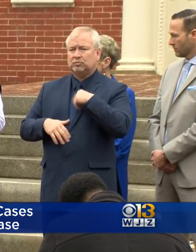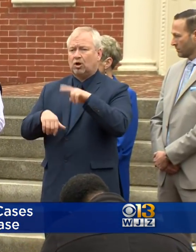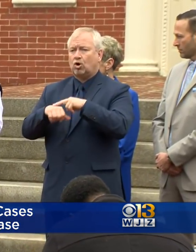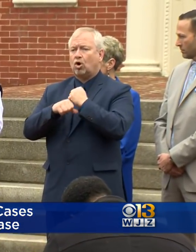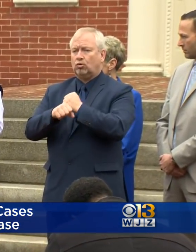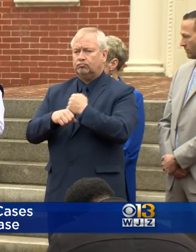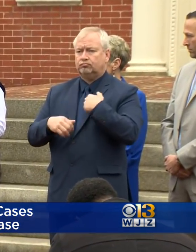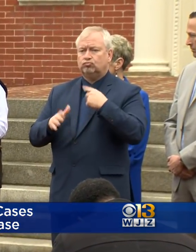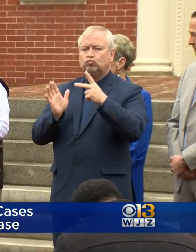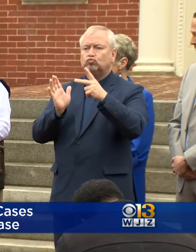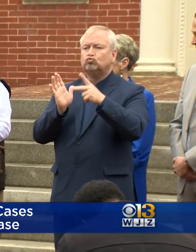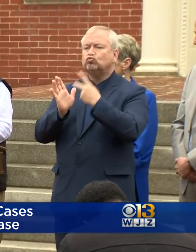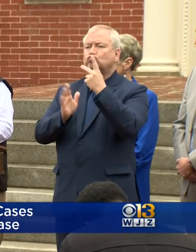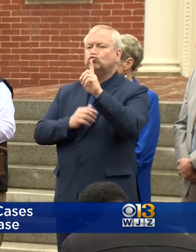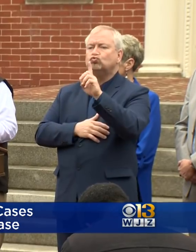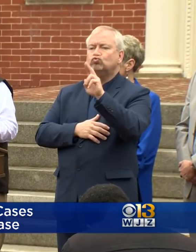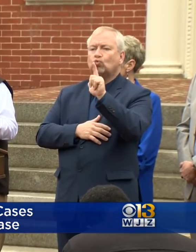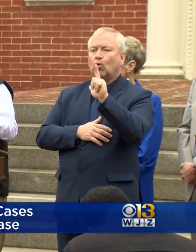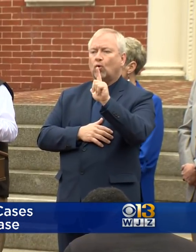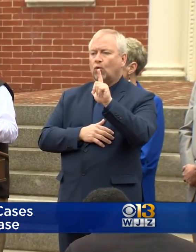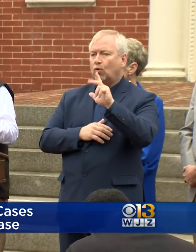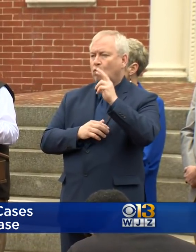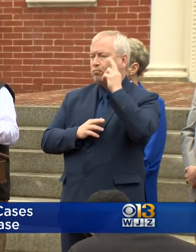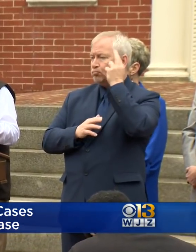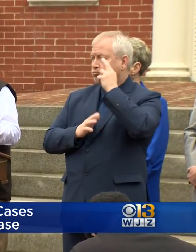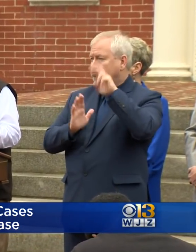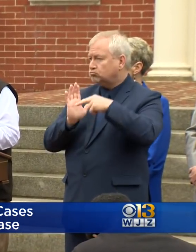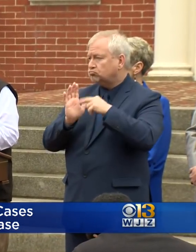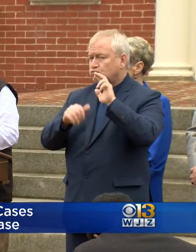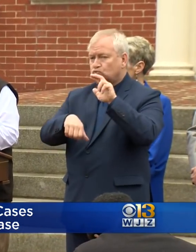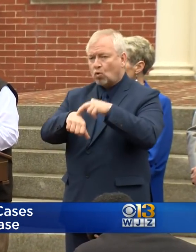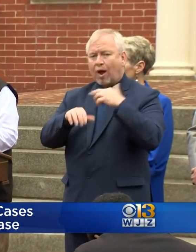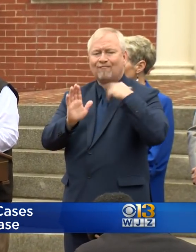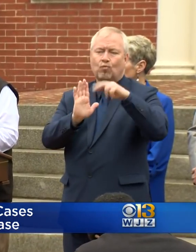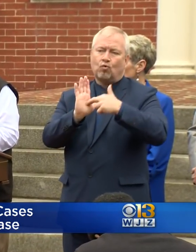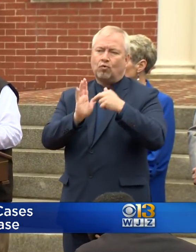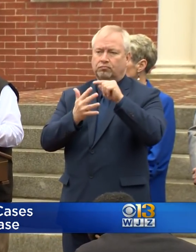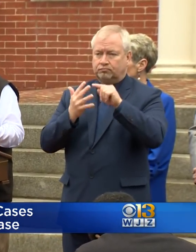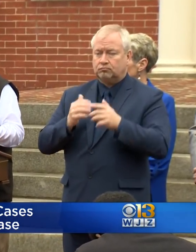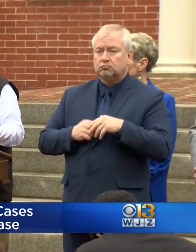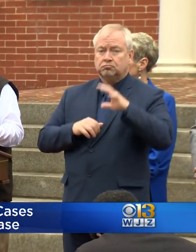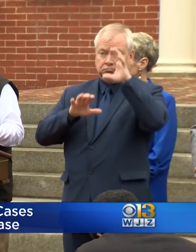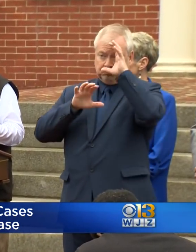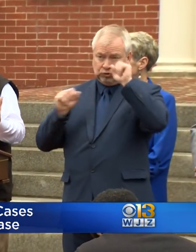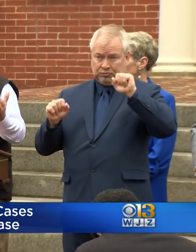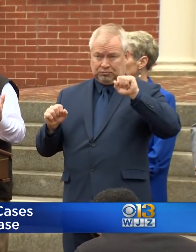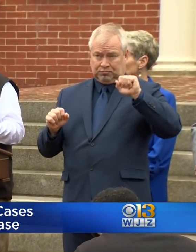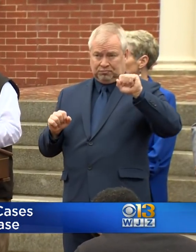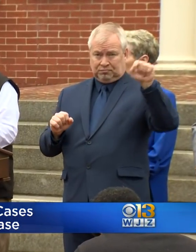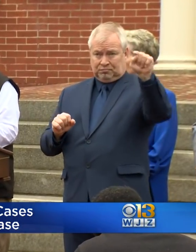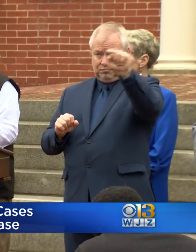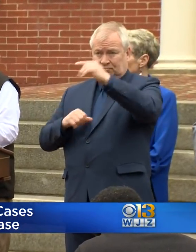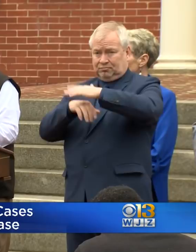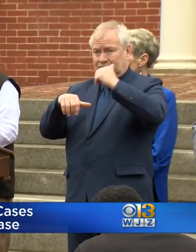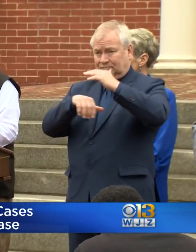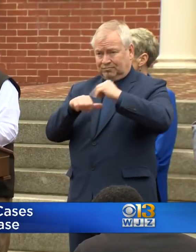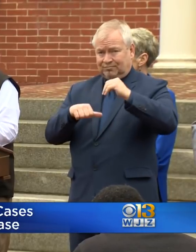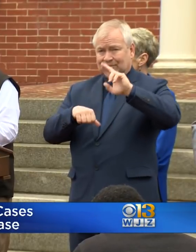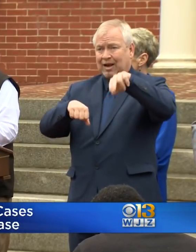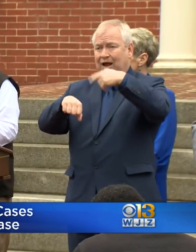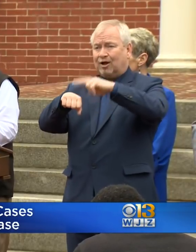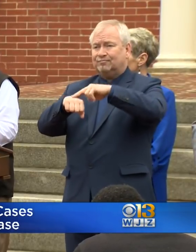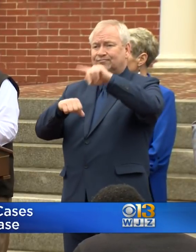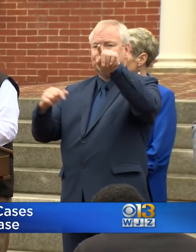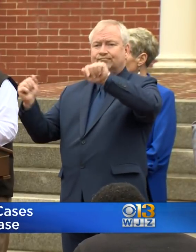role. And when the president calls them up for service for the nation, and, you know, when they go assist